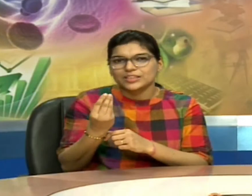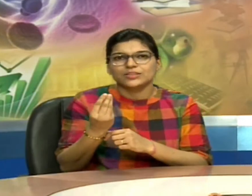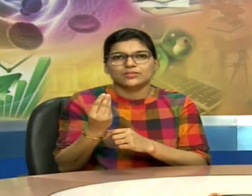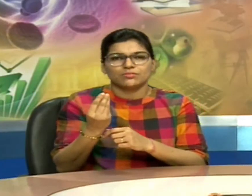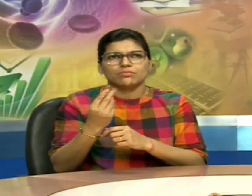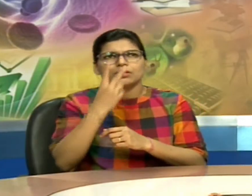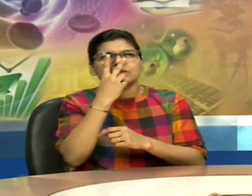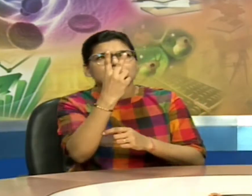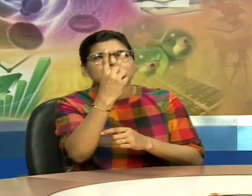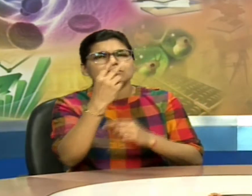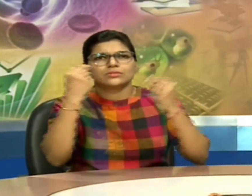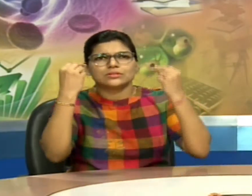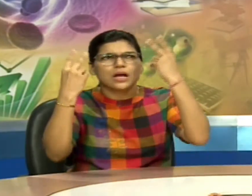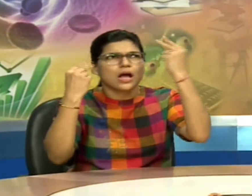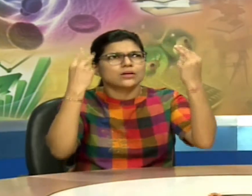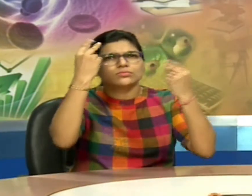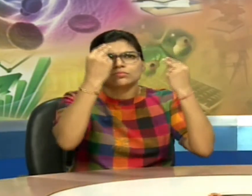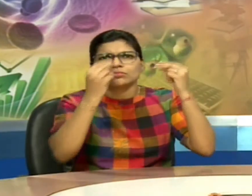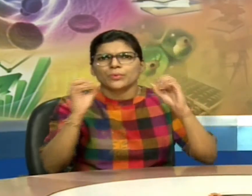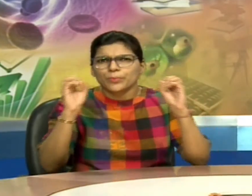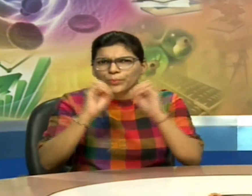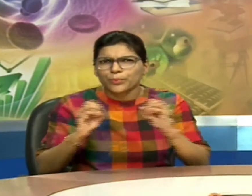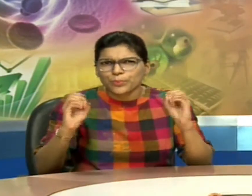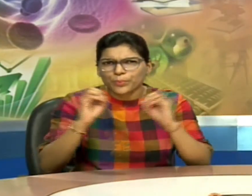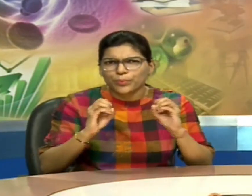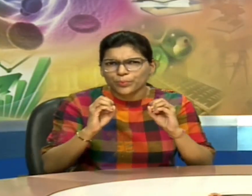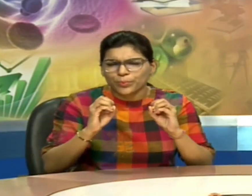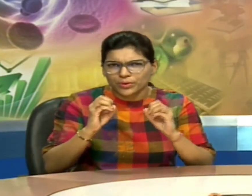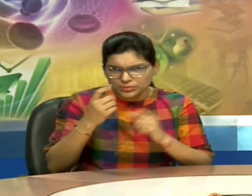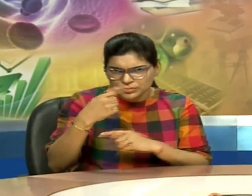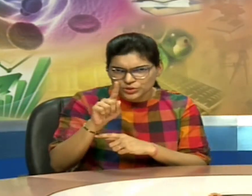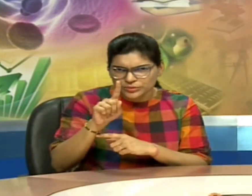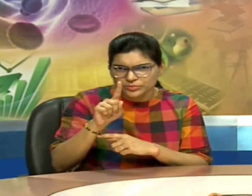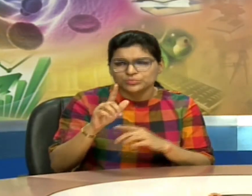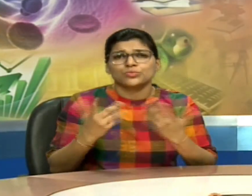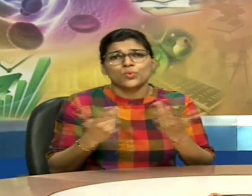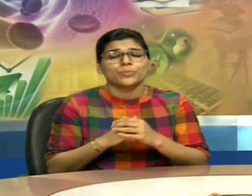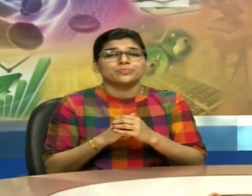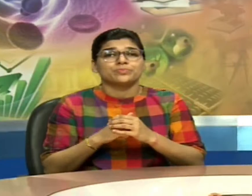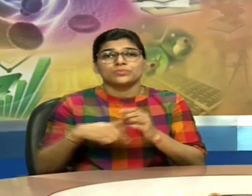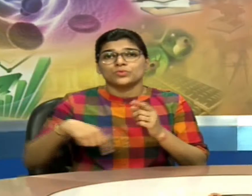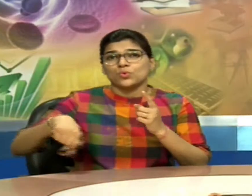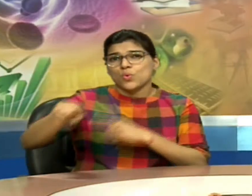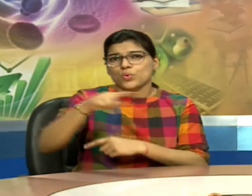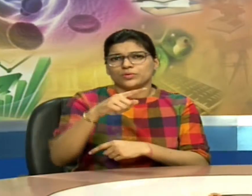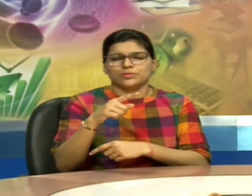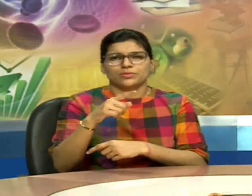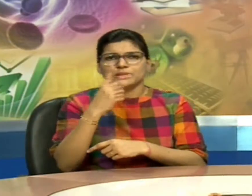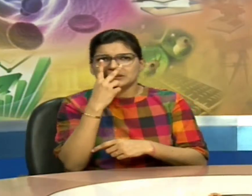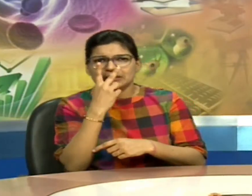Can you all imagine the night sky without stars?